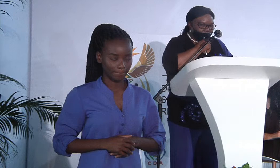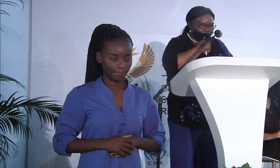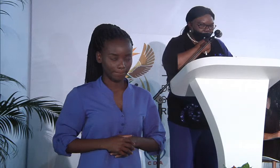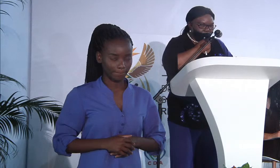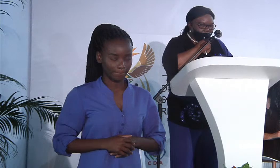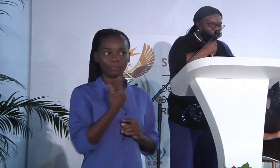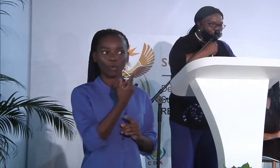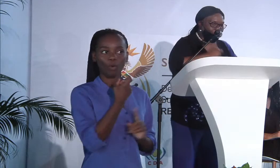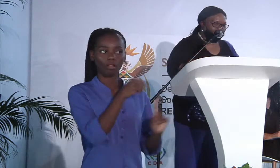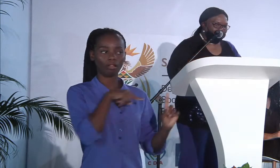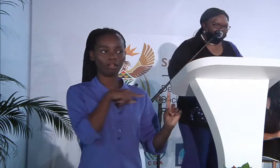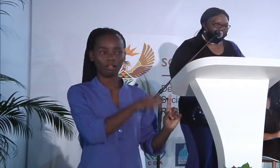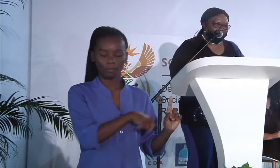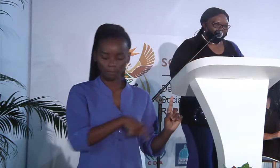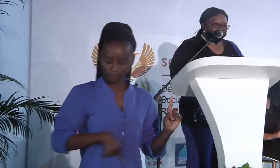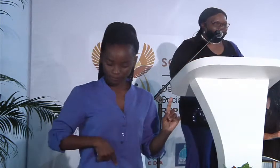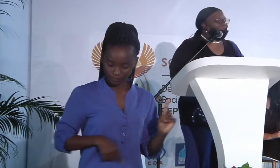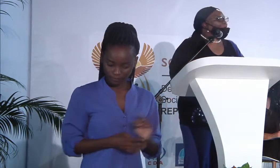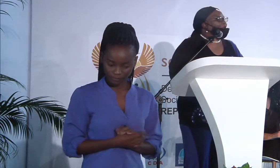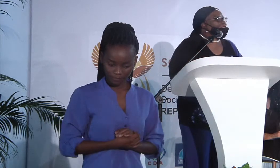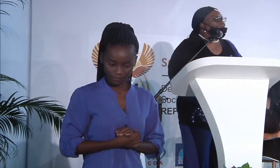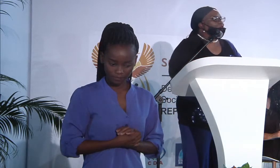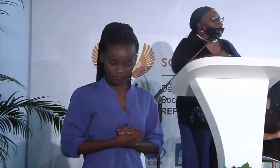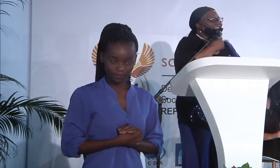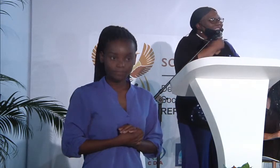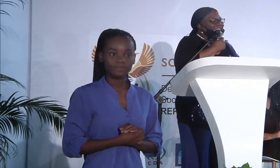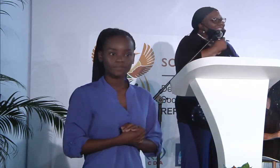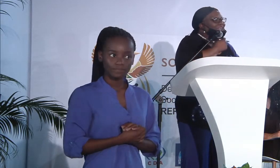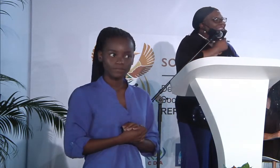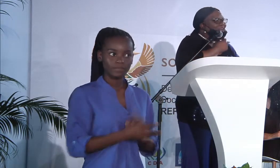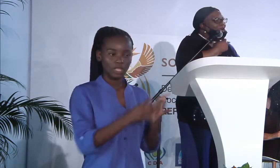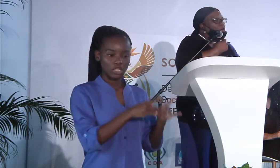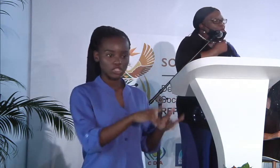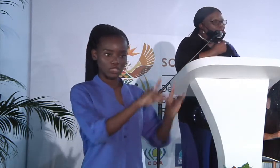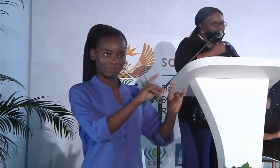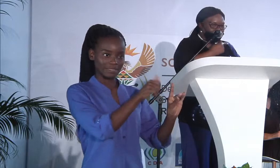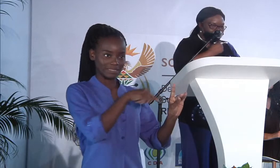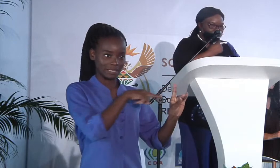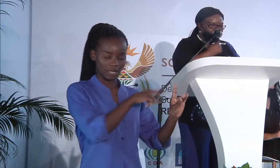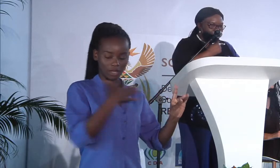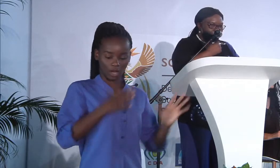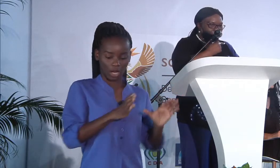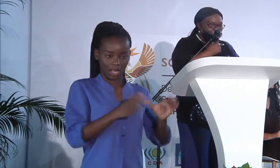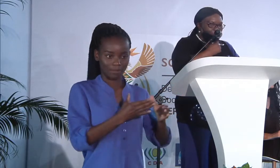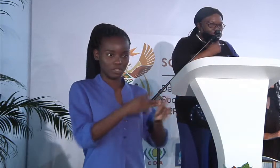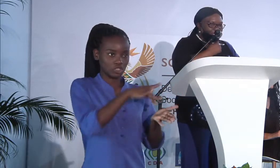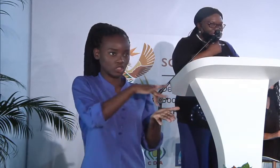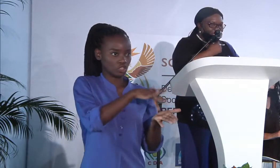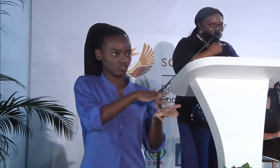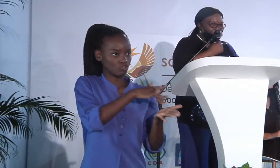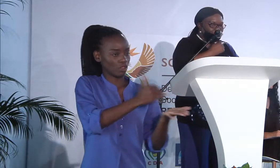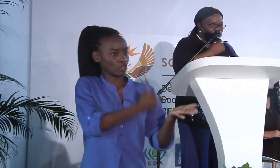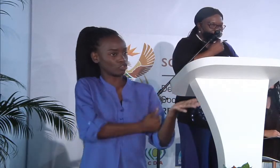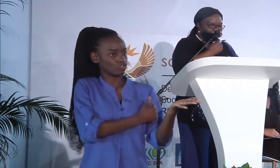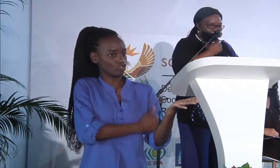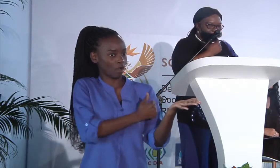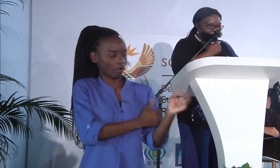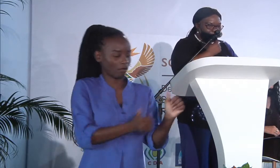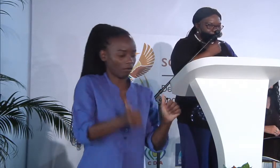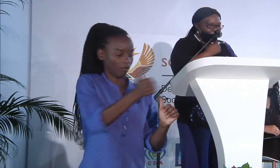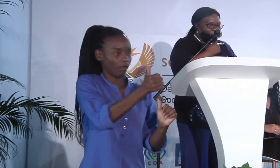call the chairperson of the Central Drug Authority, Mr. David